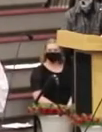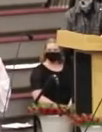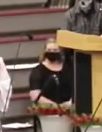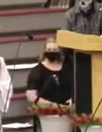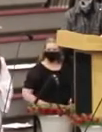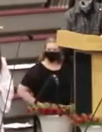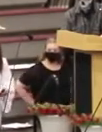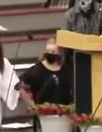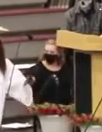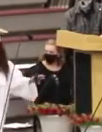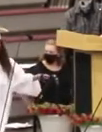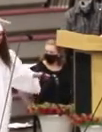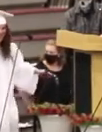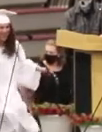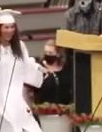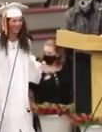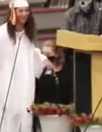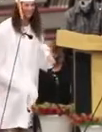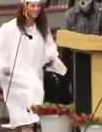Salvatrice Isabella Bosco.